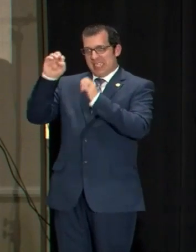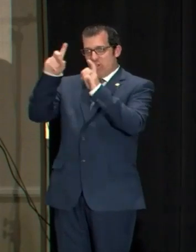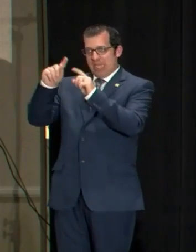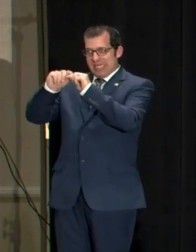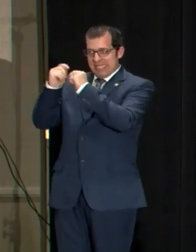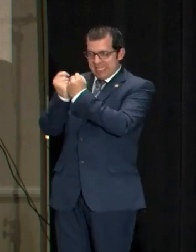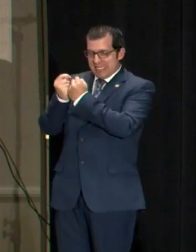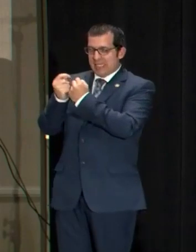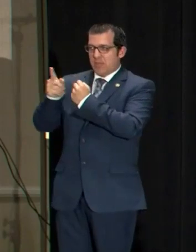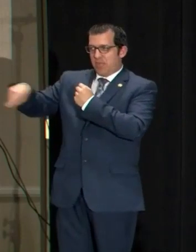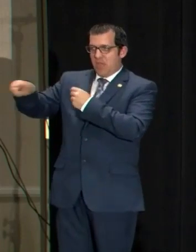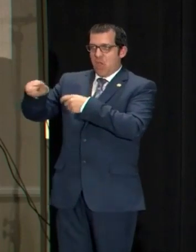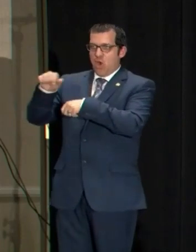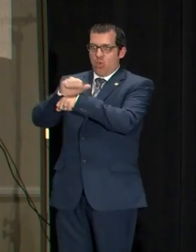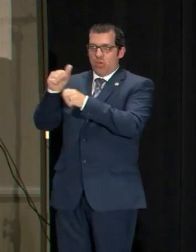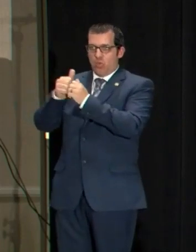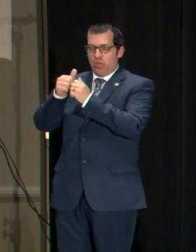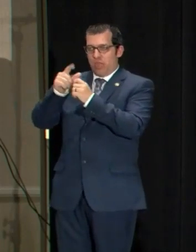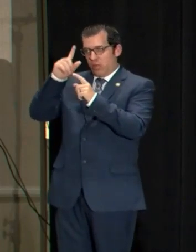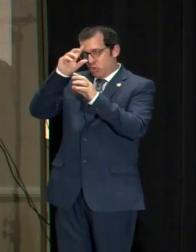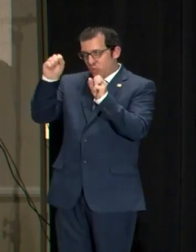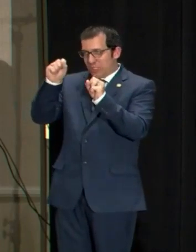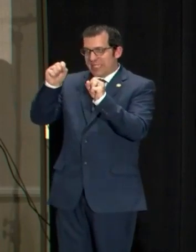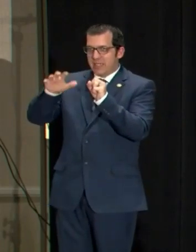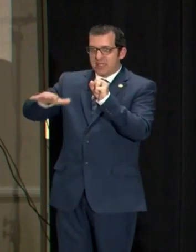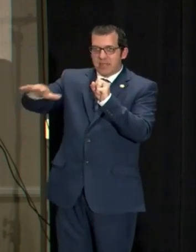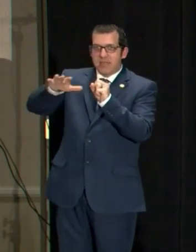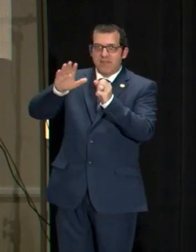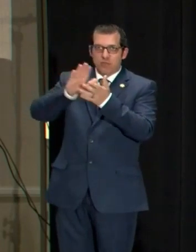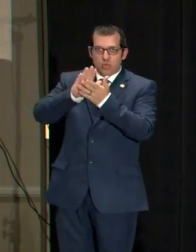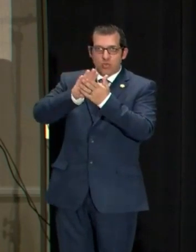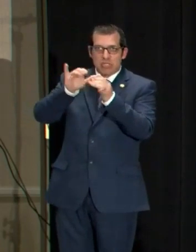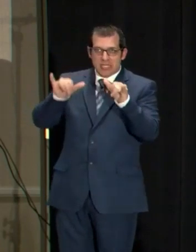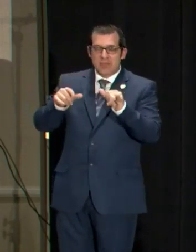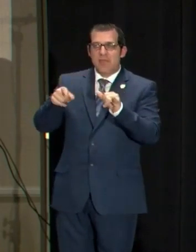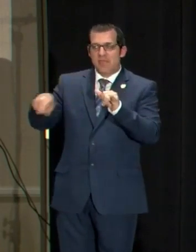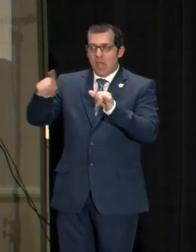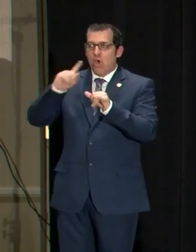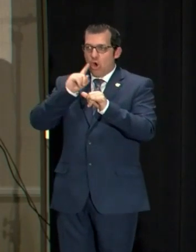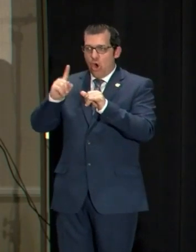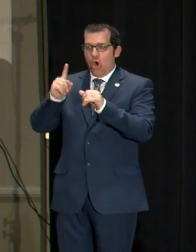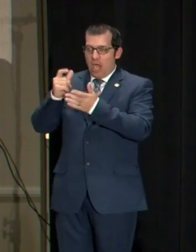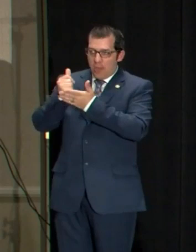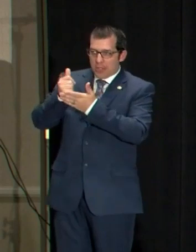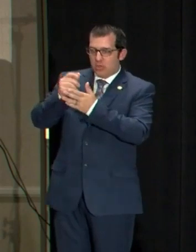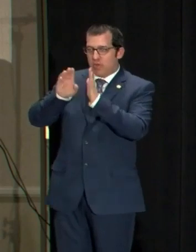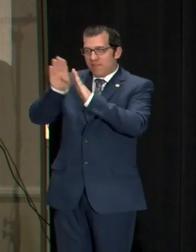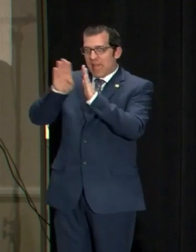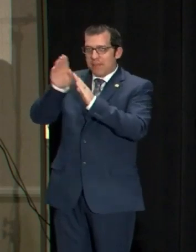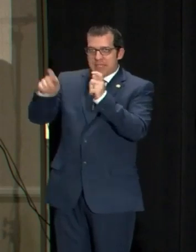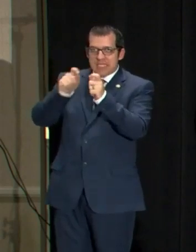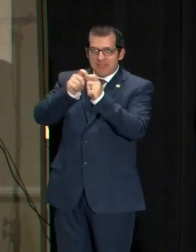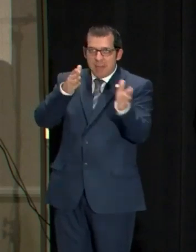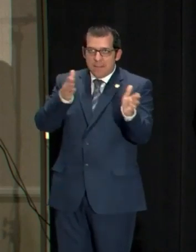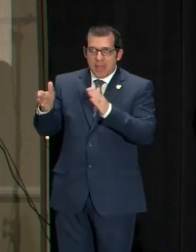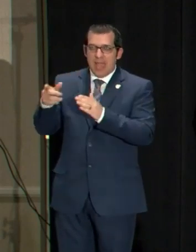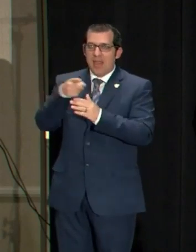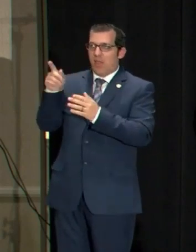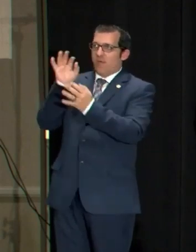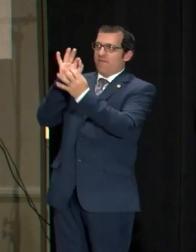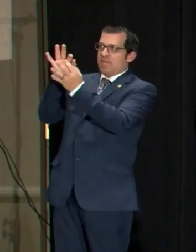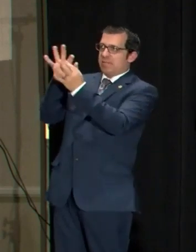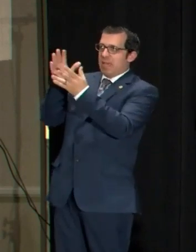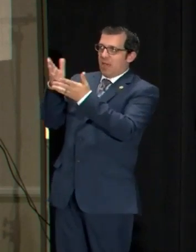education team, working with superintendents, are helping to develop the specific plans, getting a lot of feedback